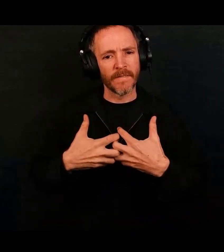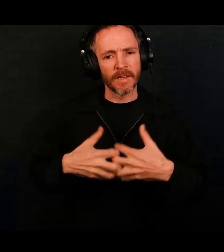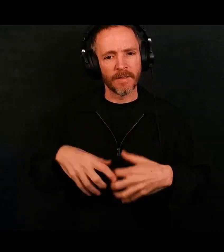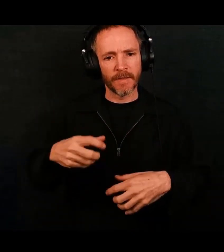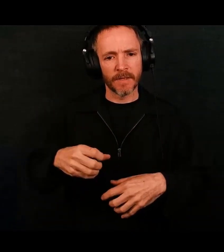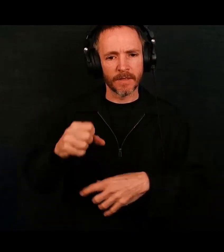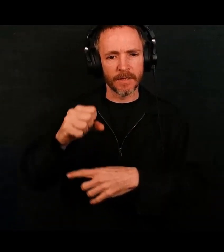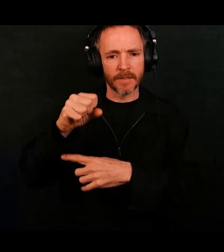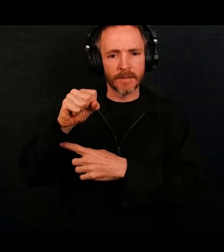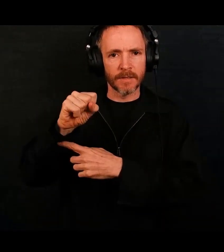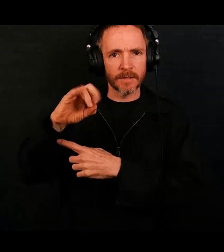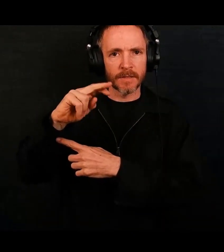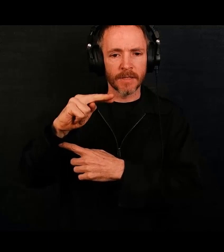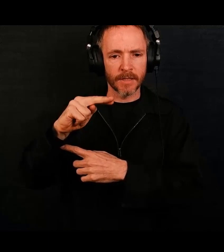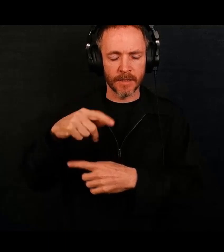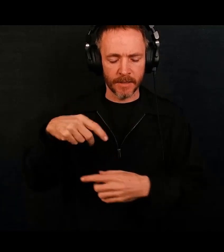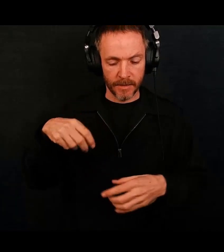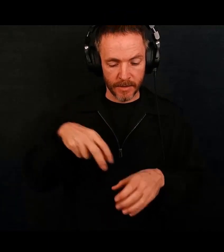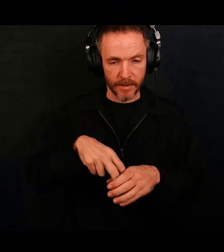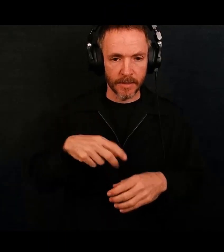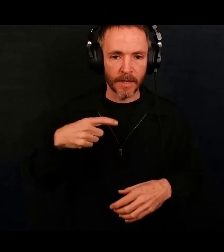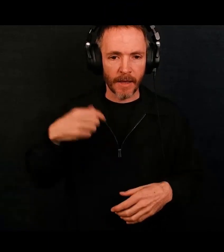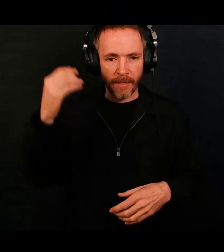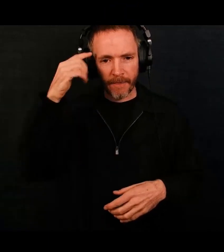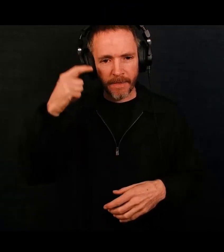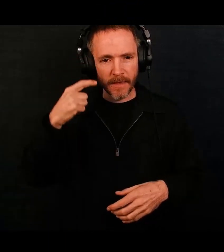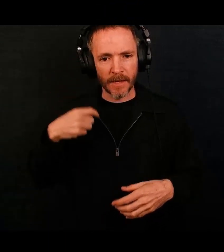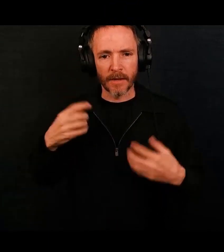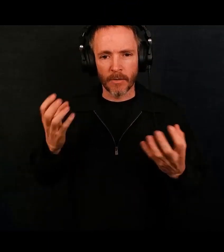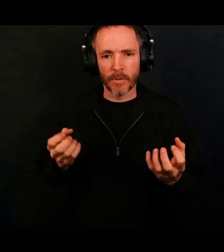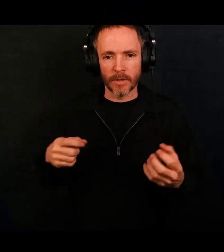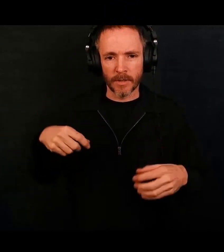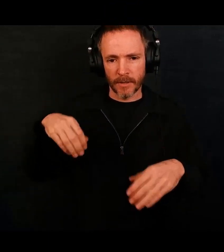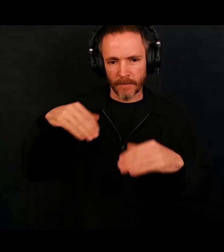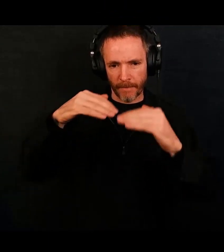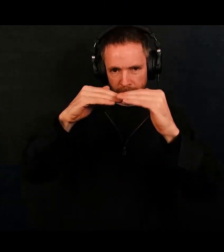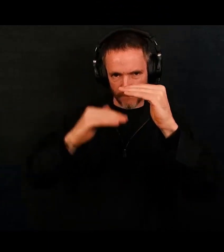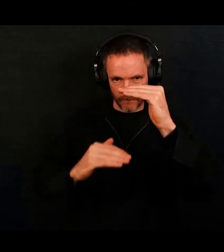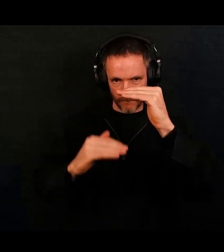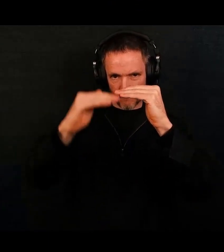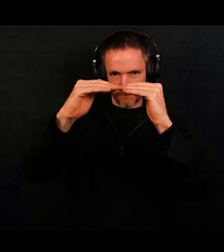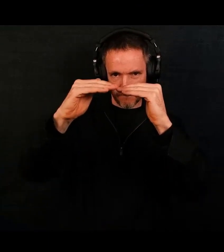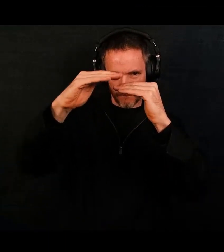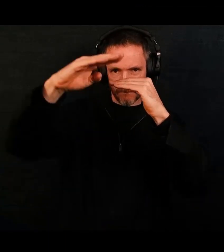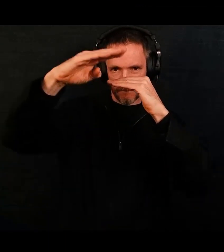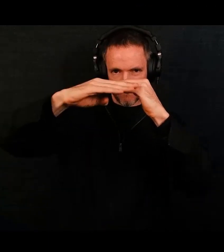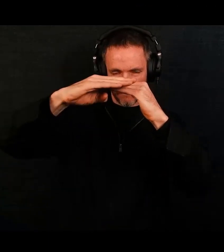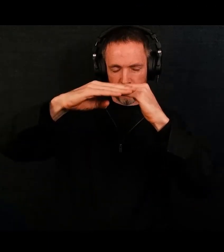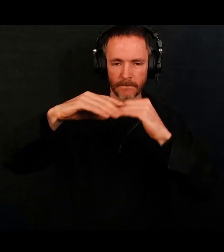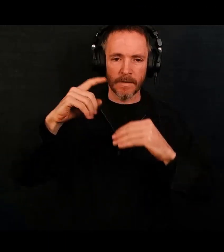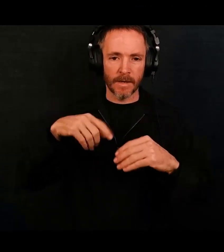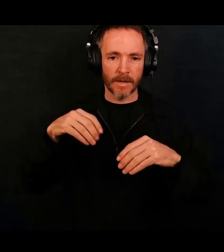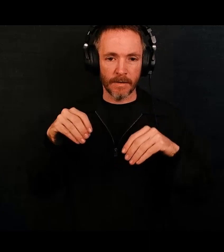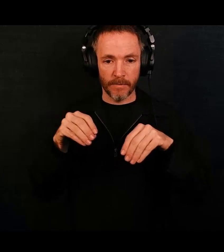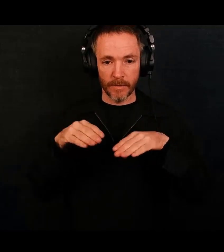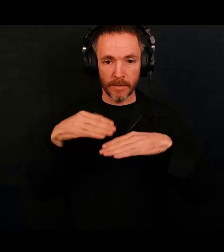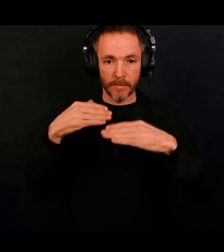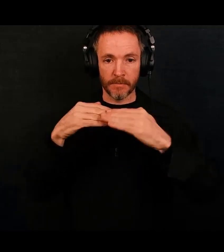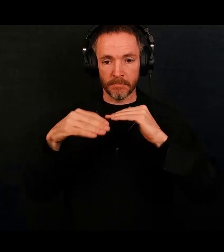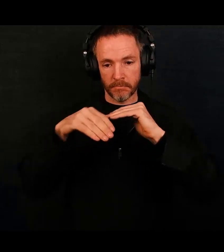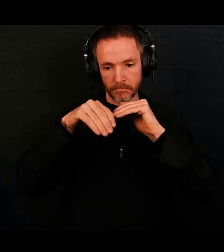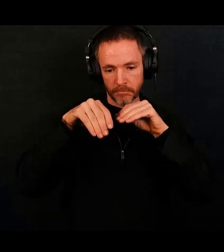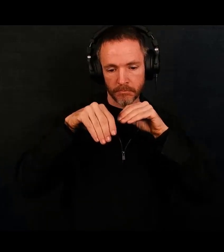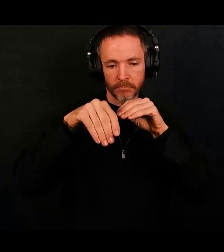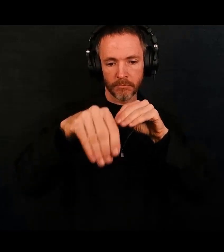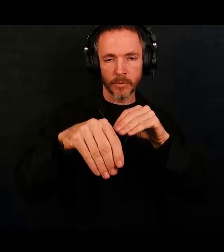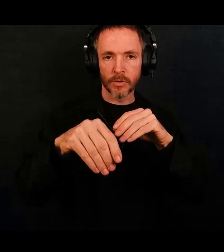level. If I push it back a little bit, it won't clash with that hook, where that hook currently